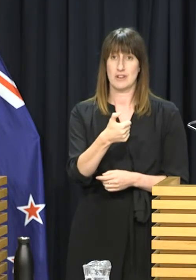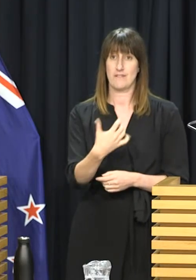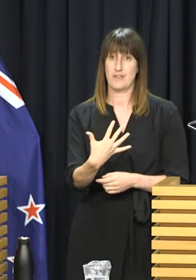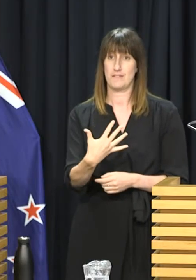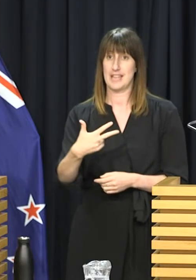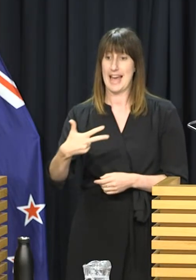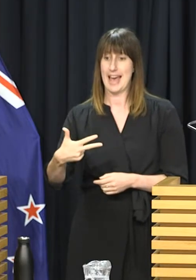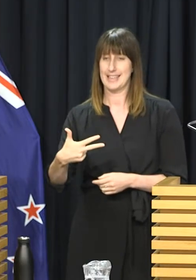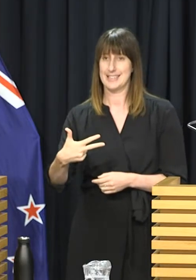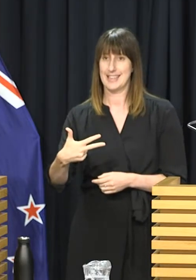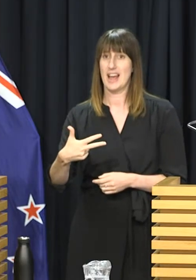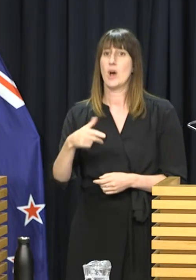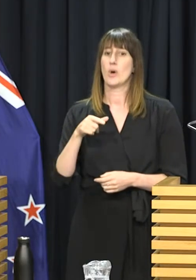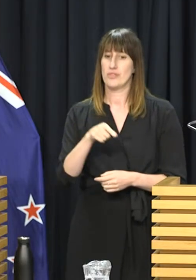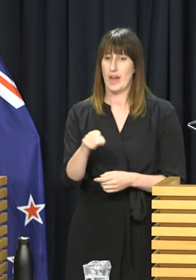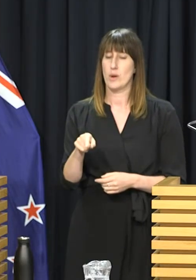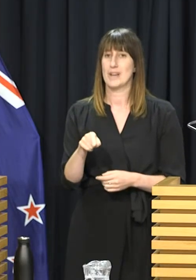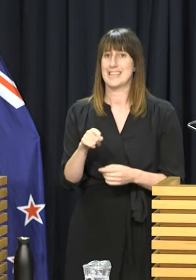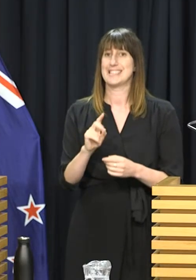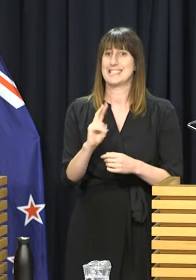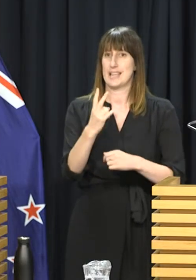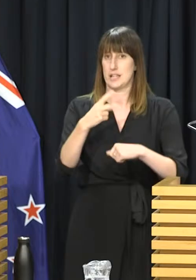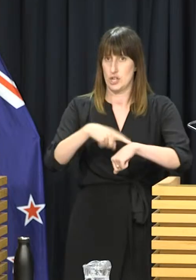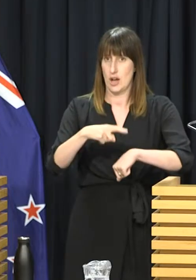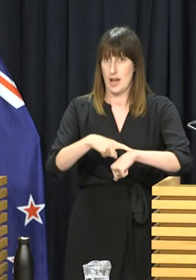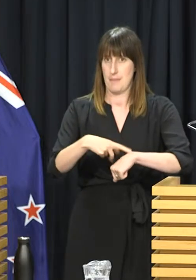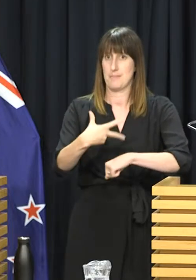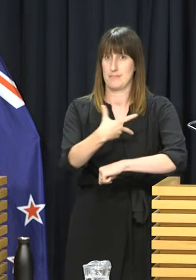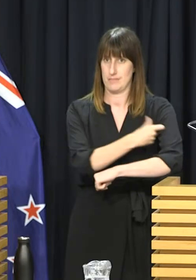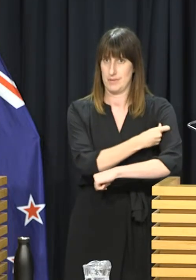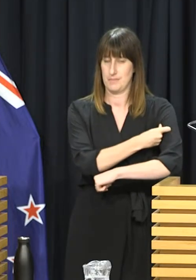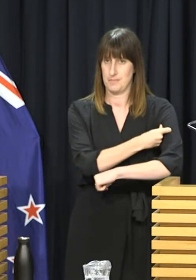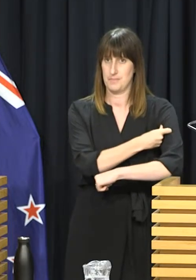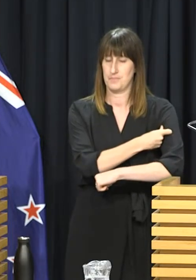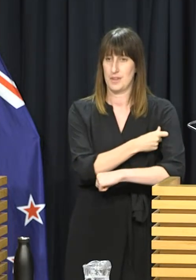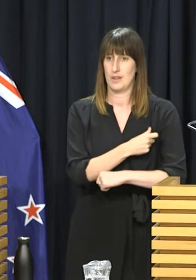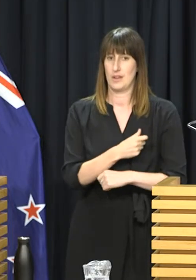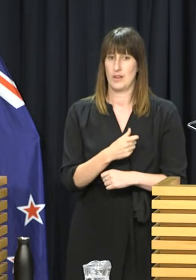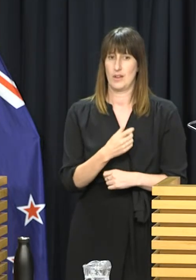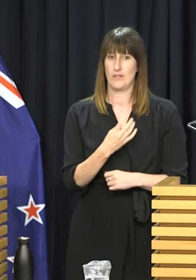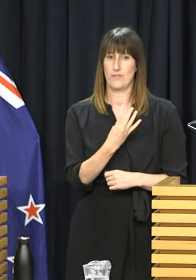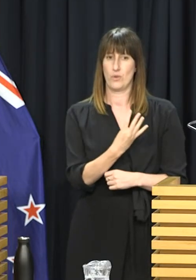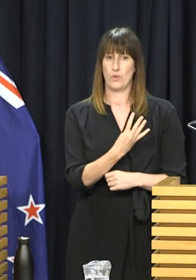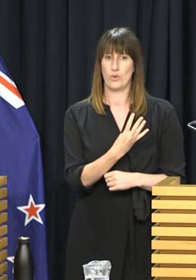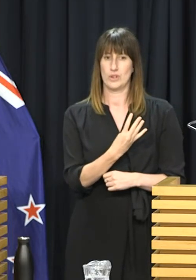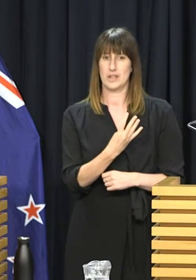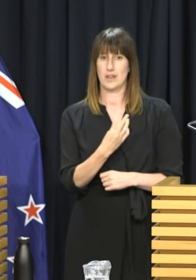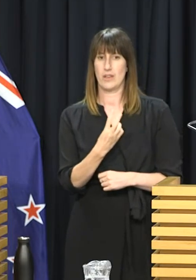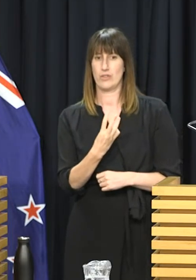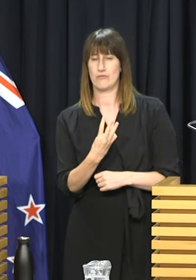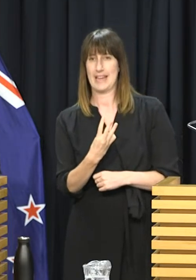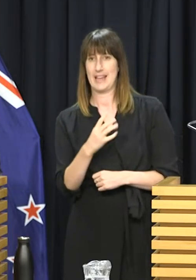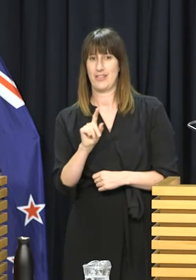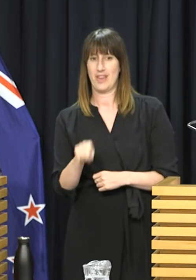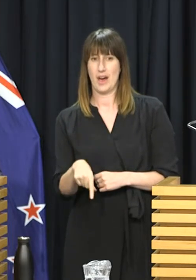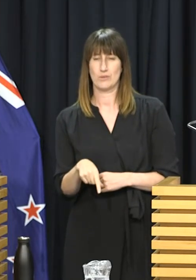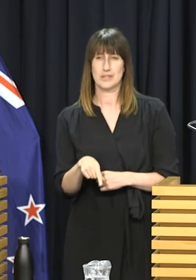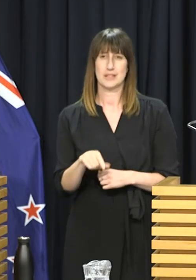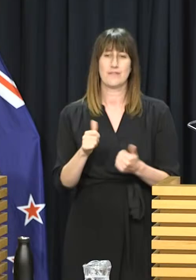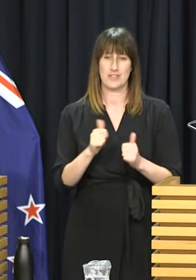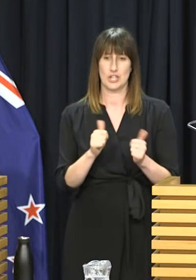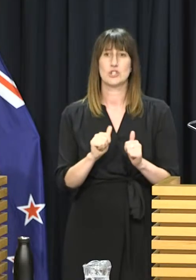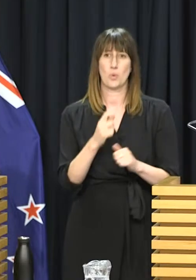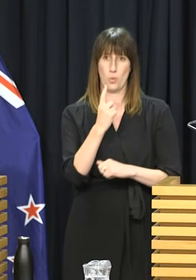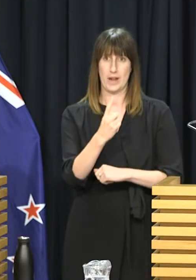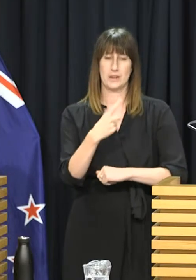4,658 of those were second dose vaccines, so about 34,150 first dose vaccines. We're